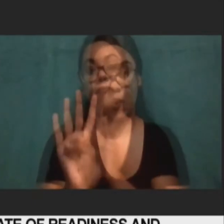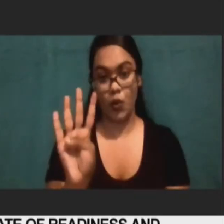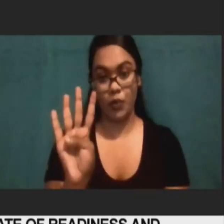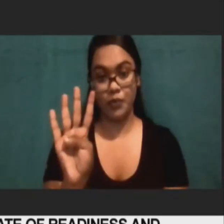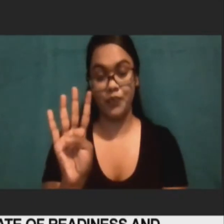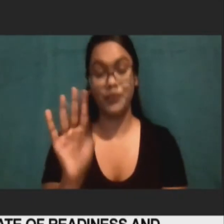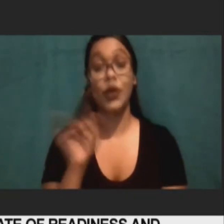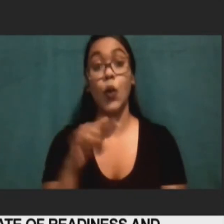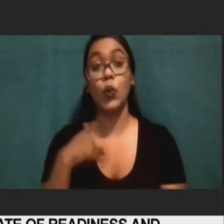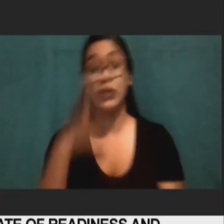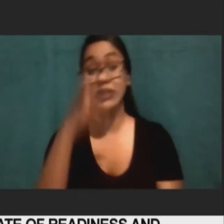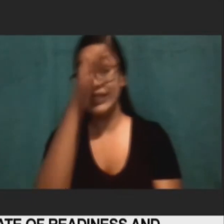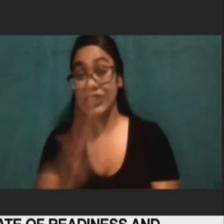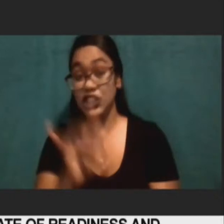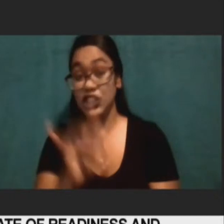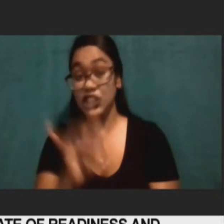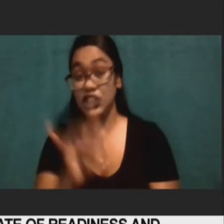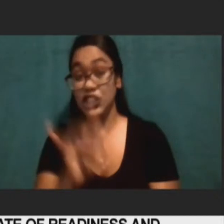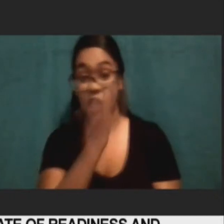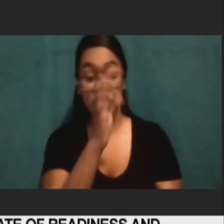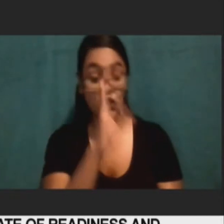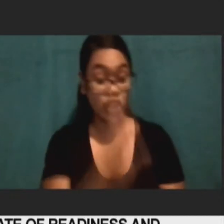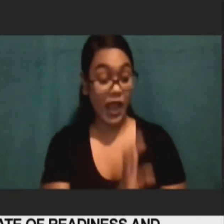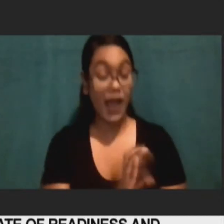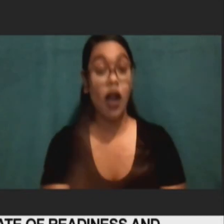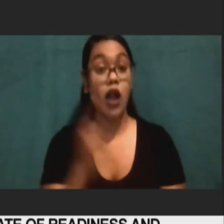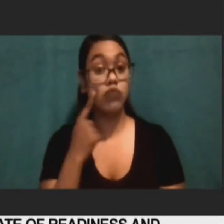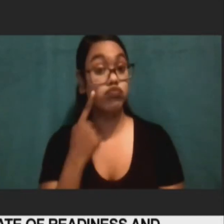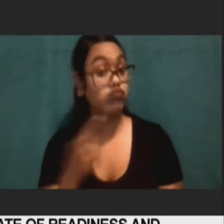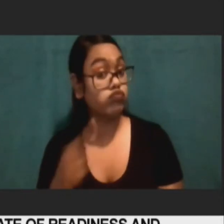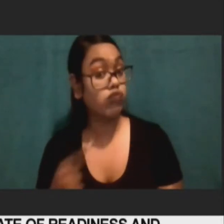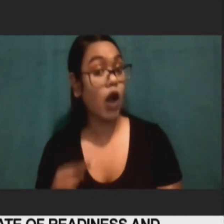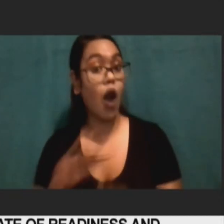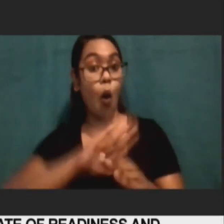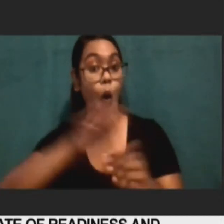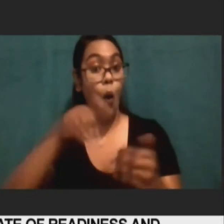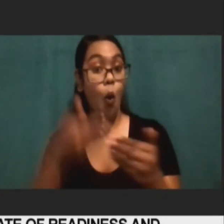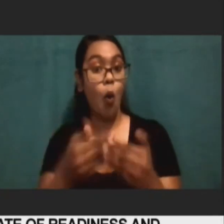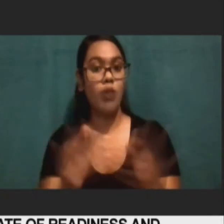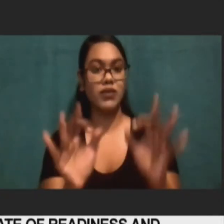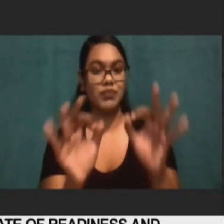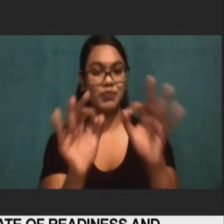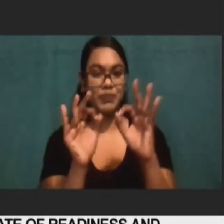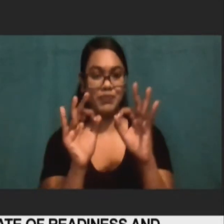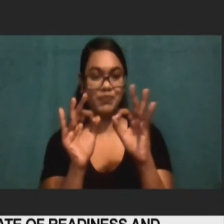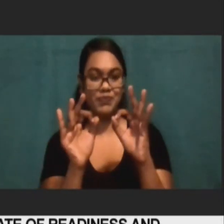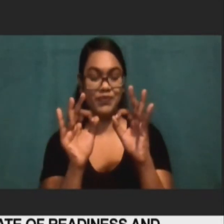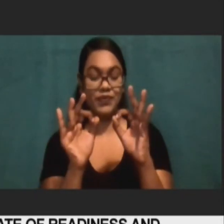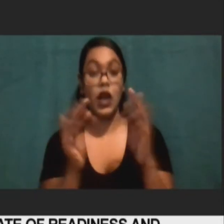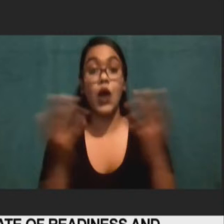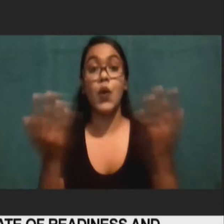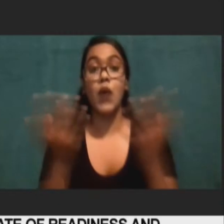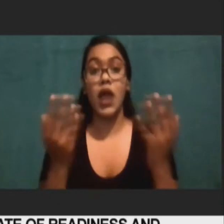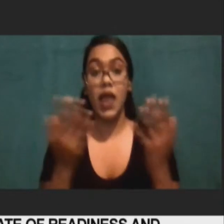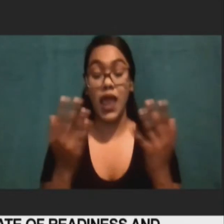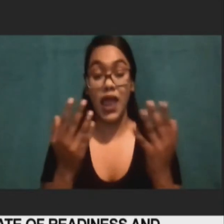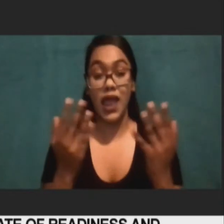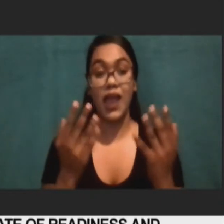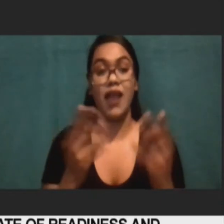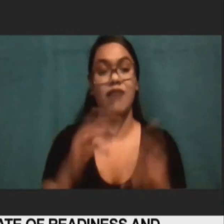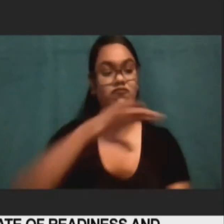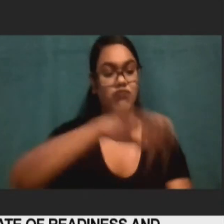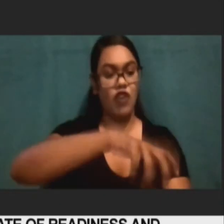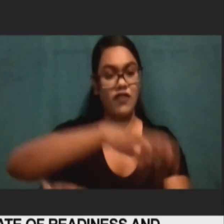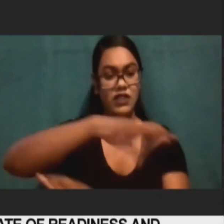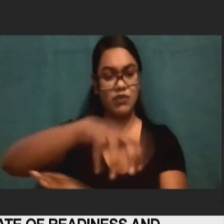every day. We're monitoring also our ABTs in Bronxspruit, in Josh Mukari, in Bara, in